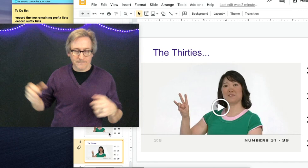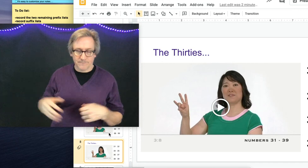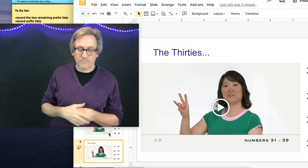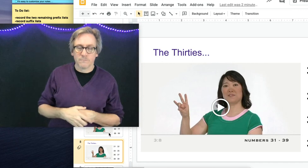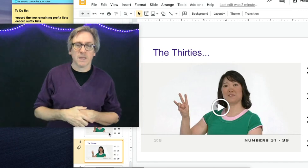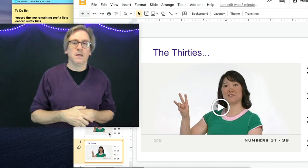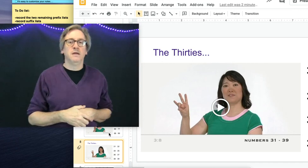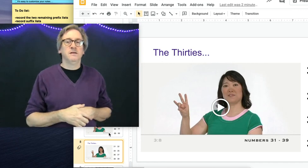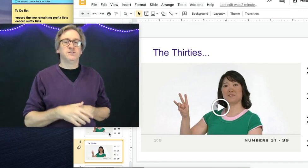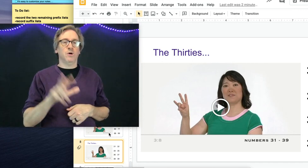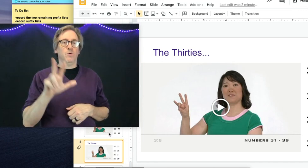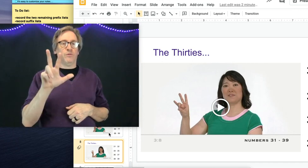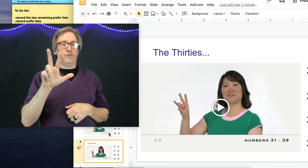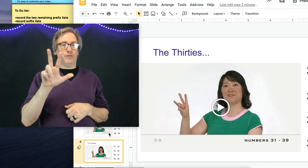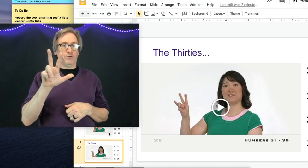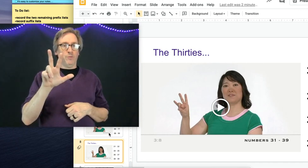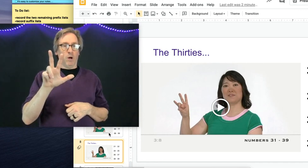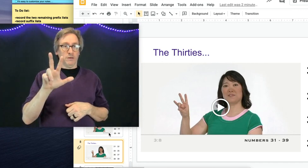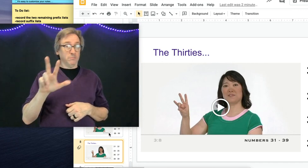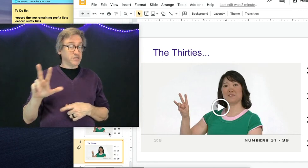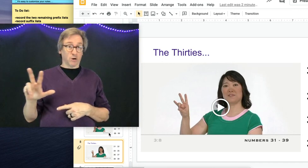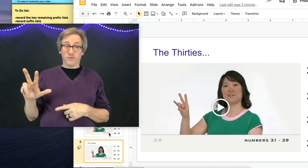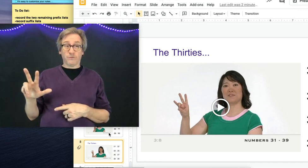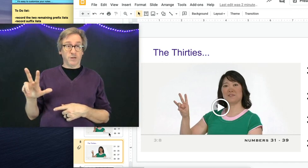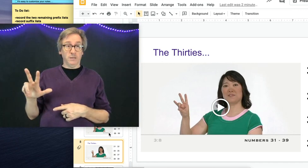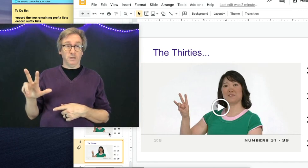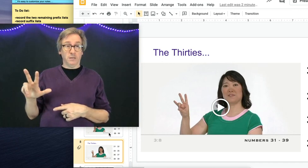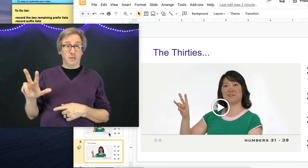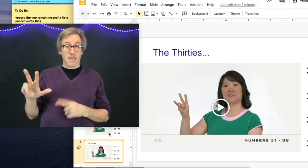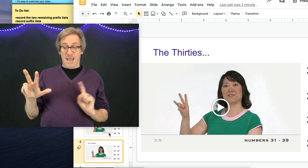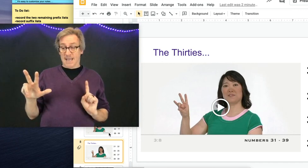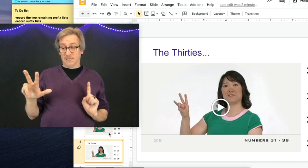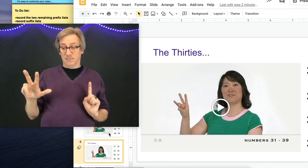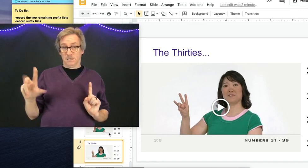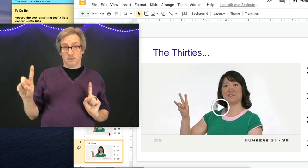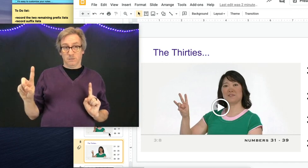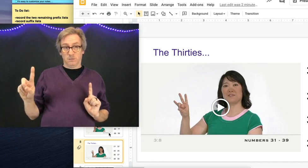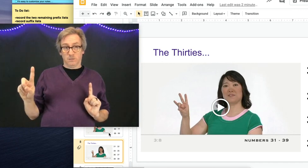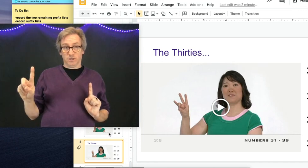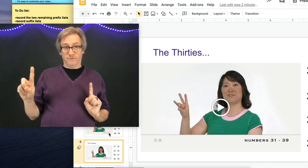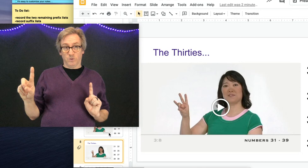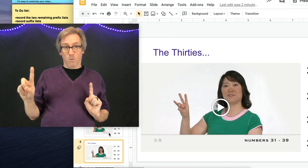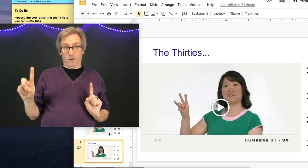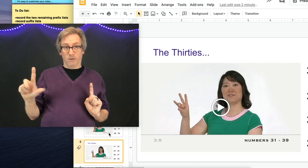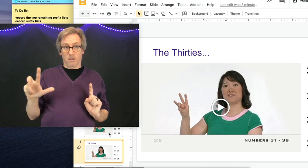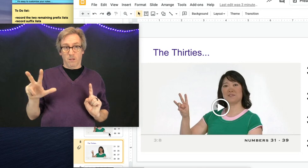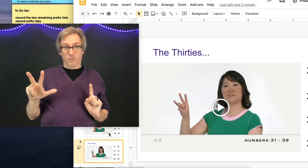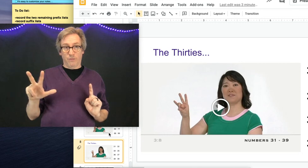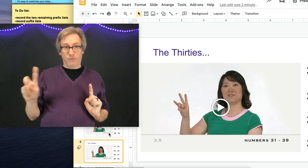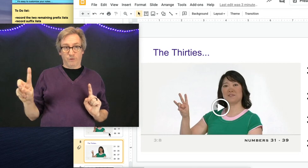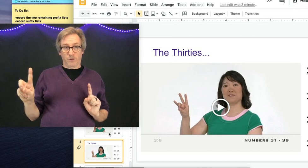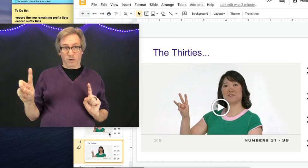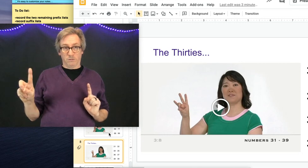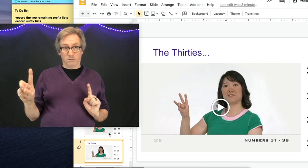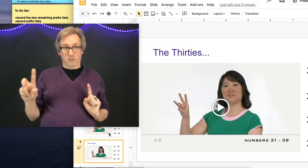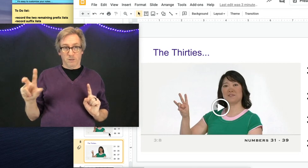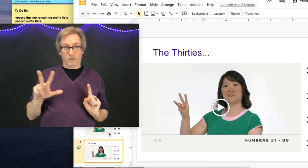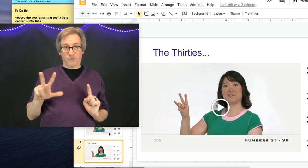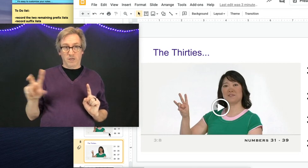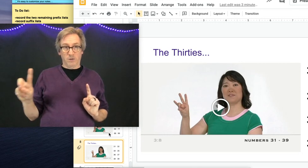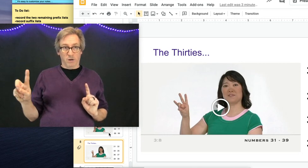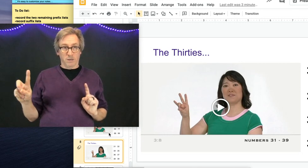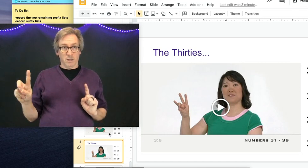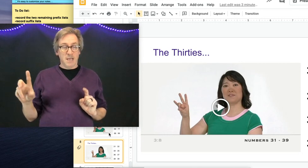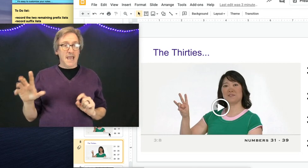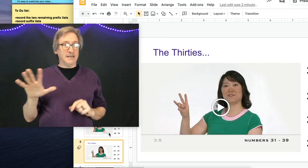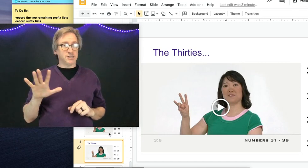99. So 31, start with a 3 and shift to a 1. 31,